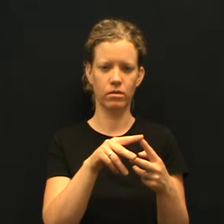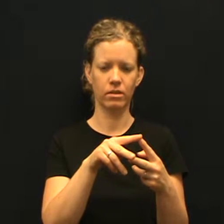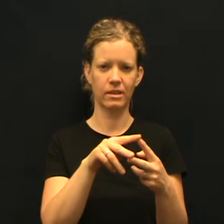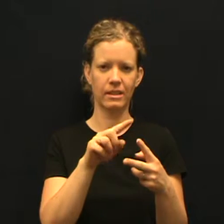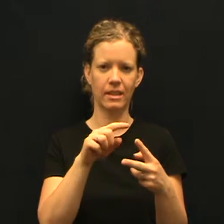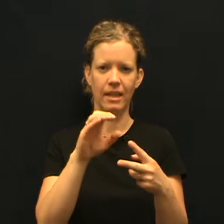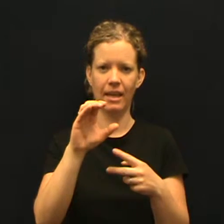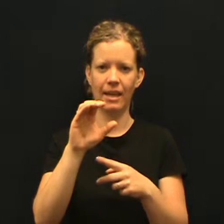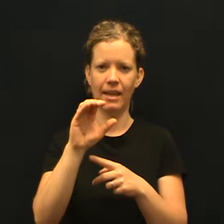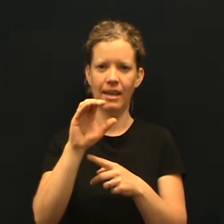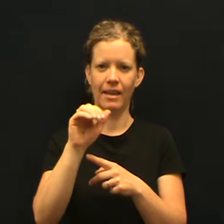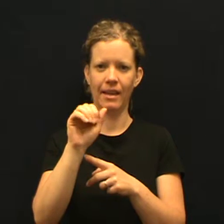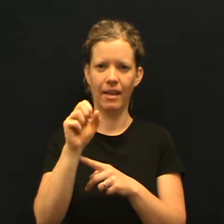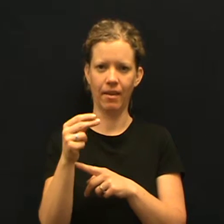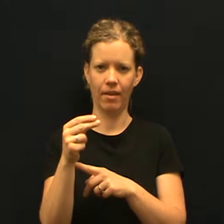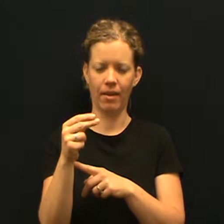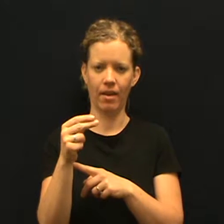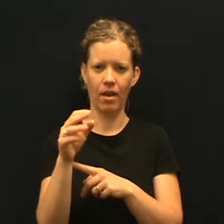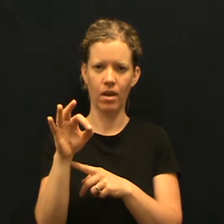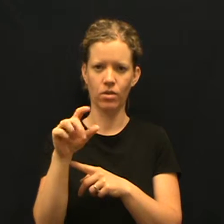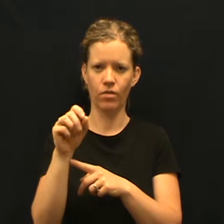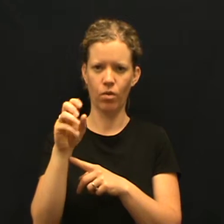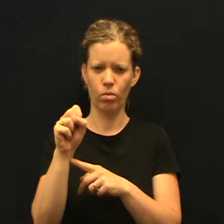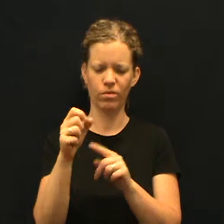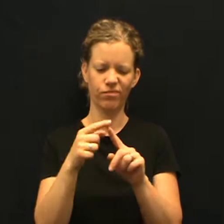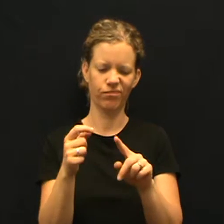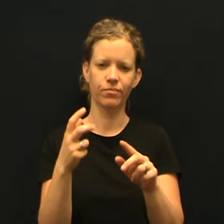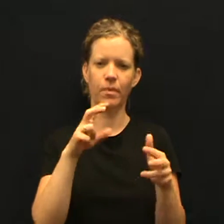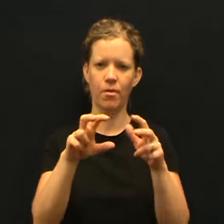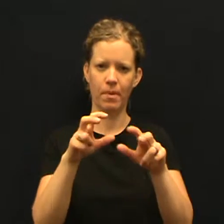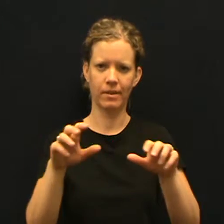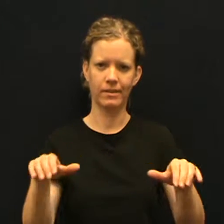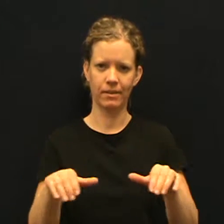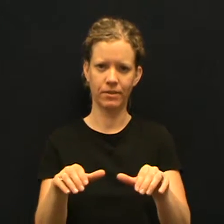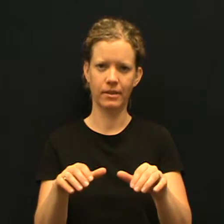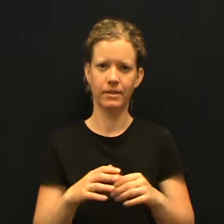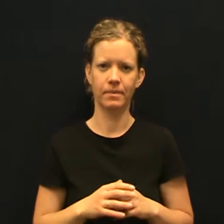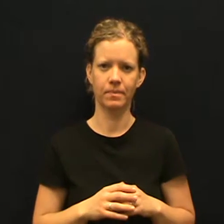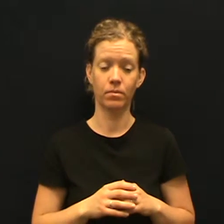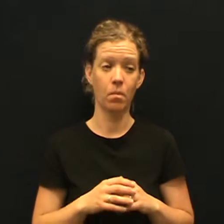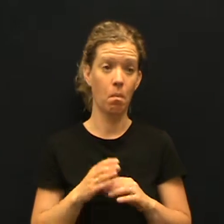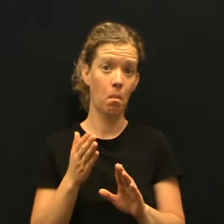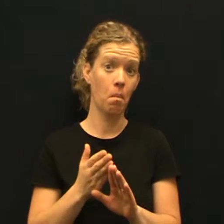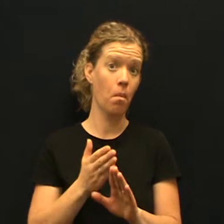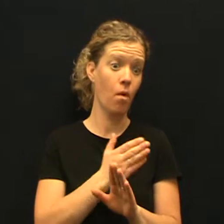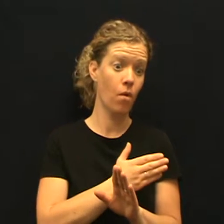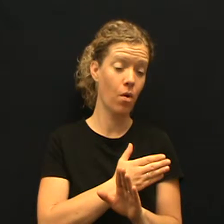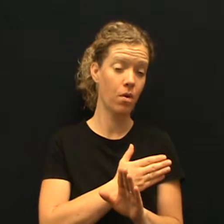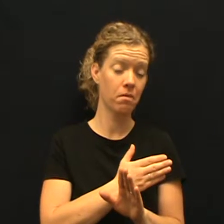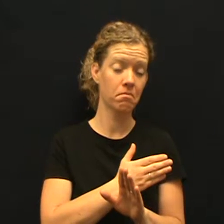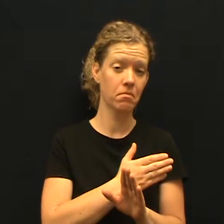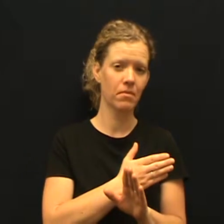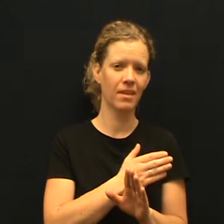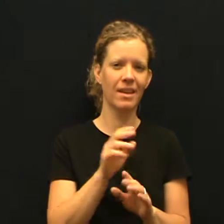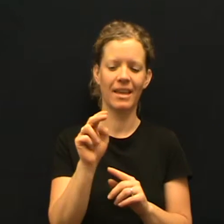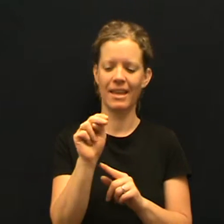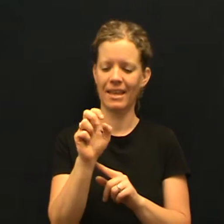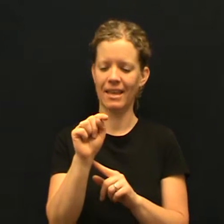flows from investing activities section. Notice prior to that we had come up with net cash provided by